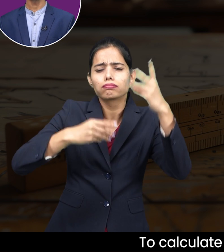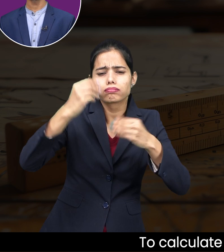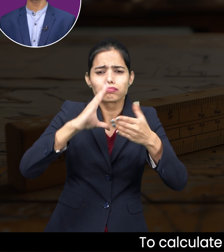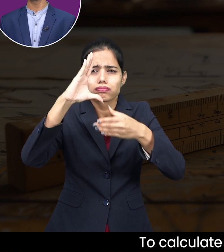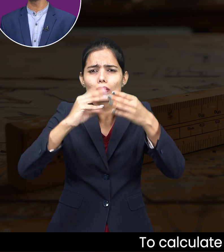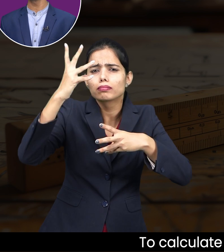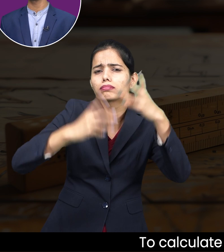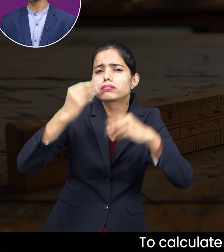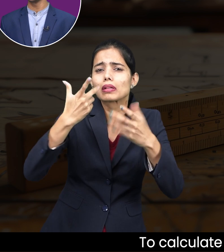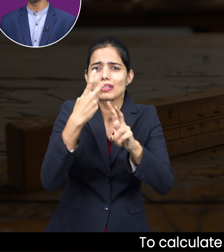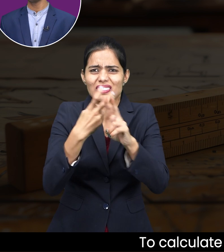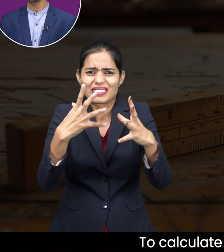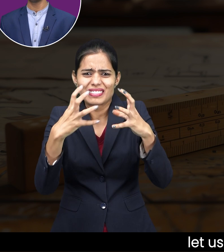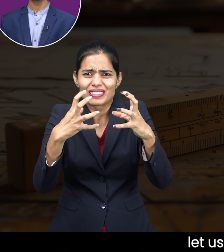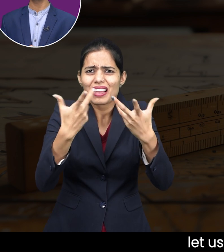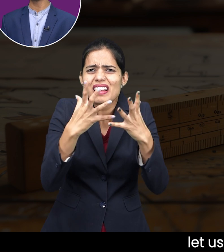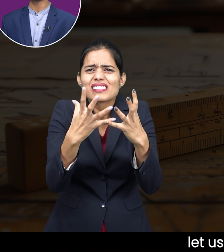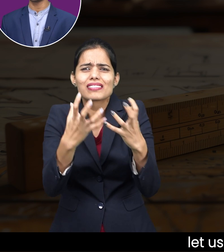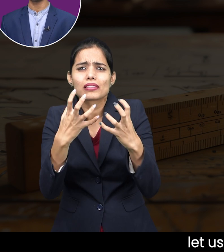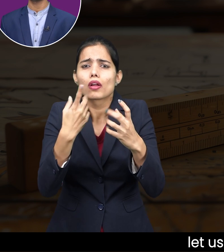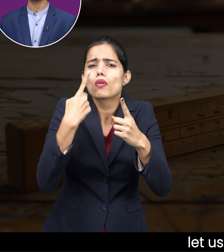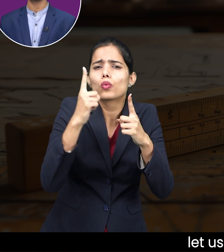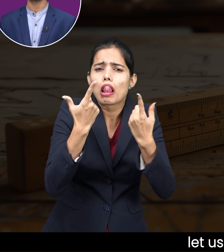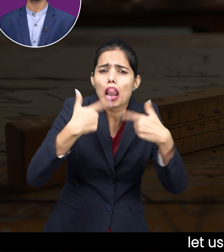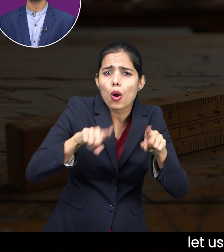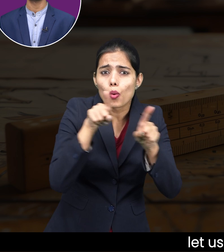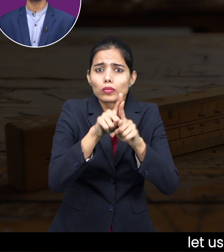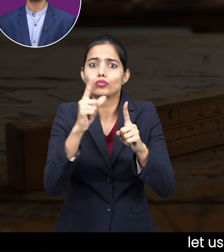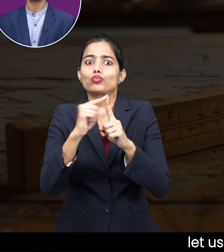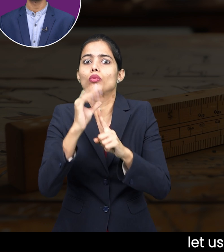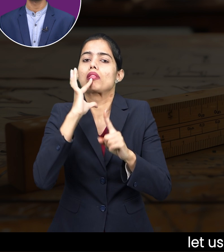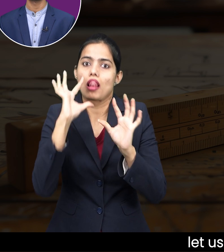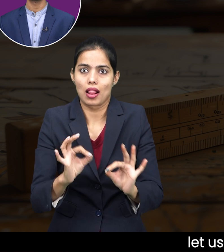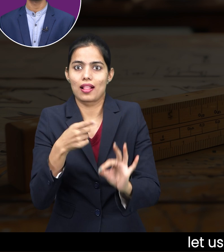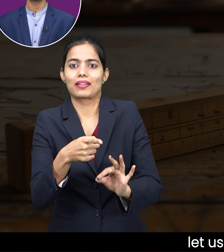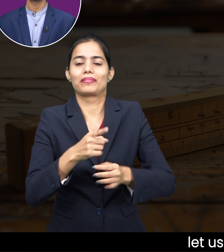To calculate the volume of a solid, let us do an activity.